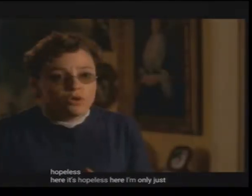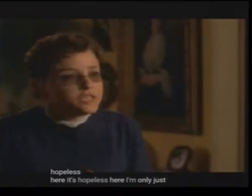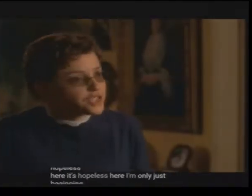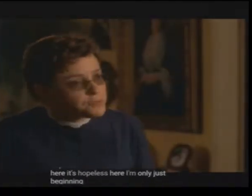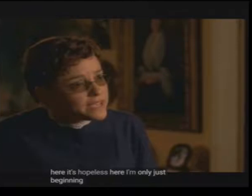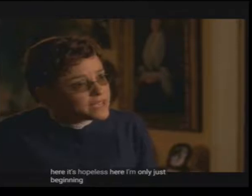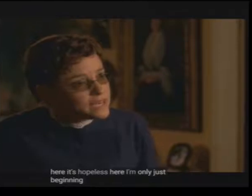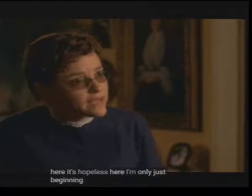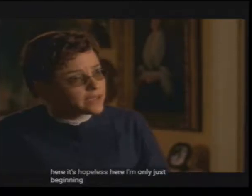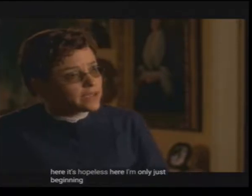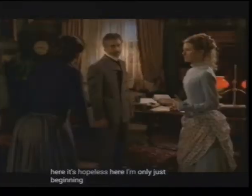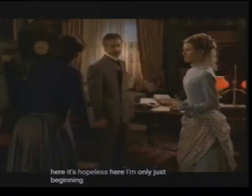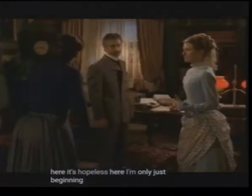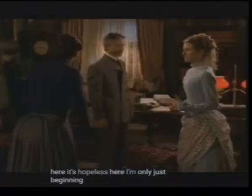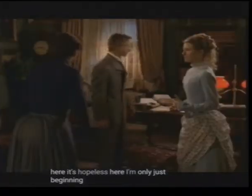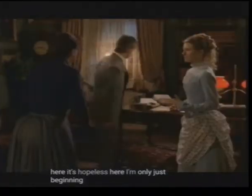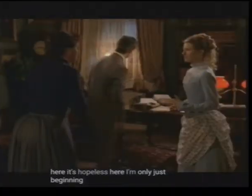just beginning.